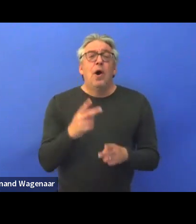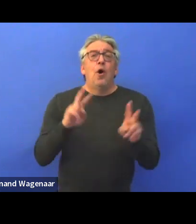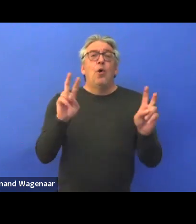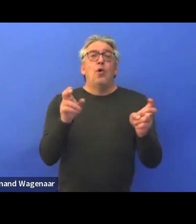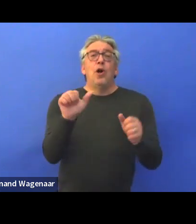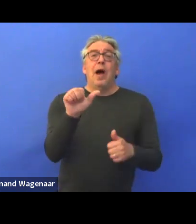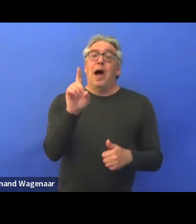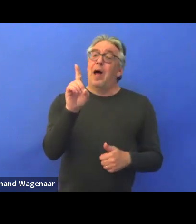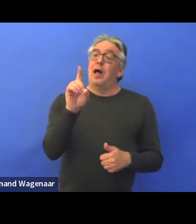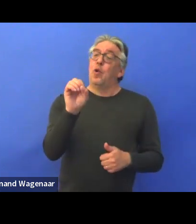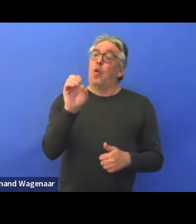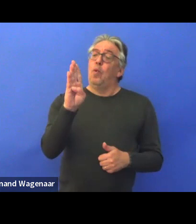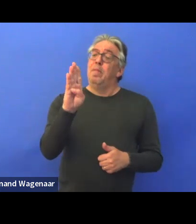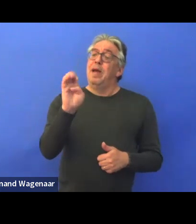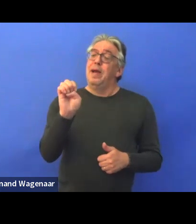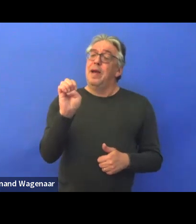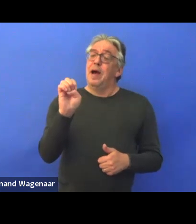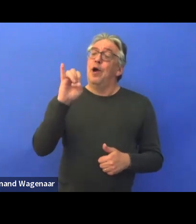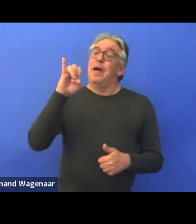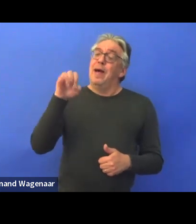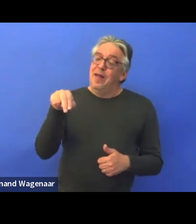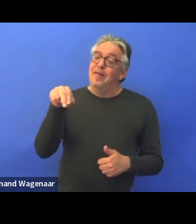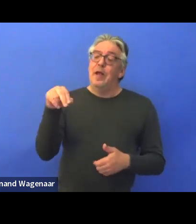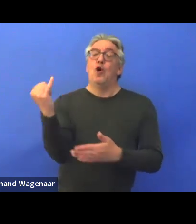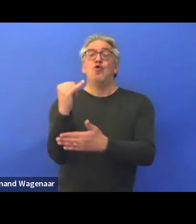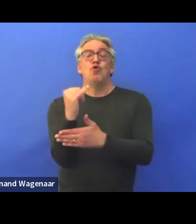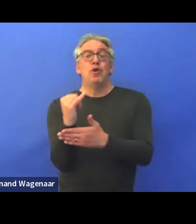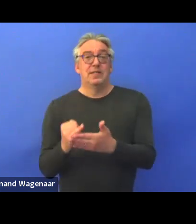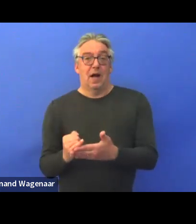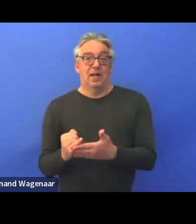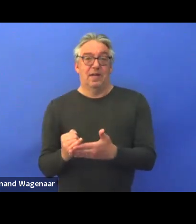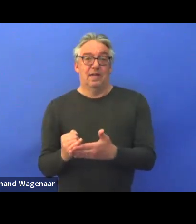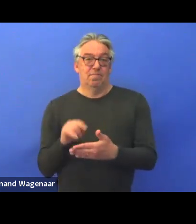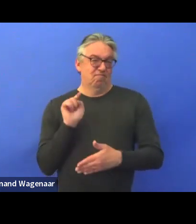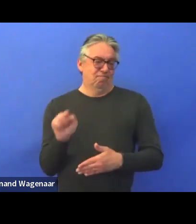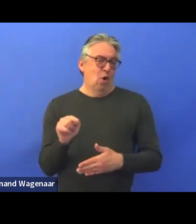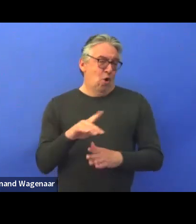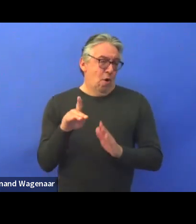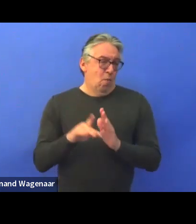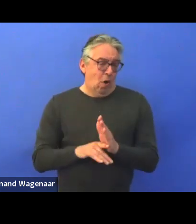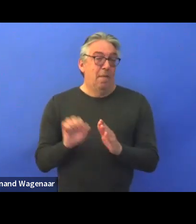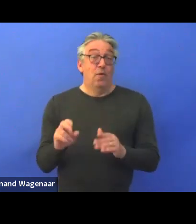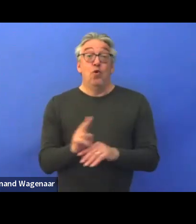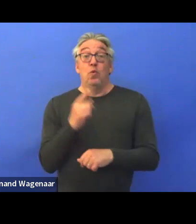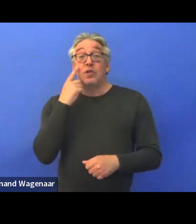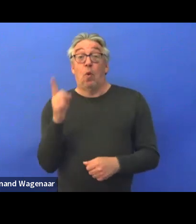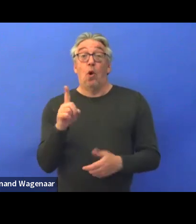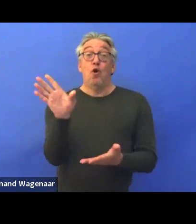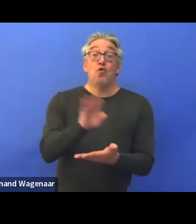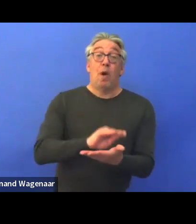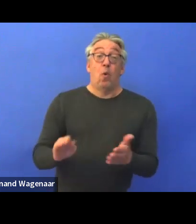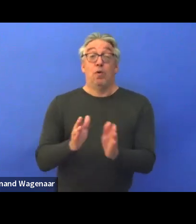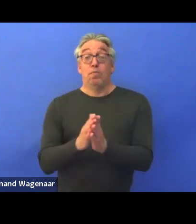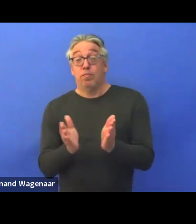Adobe Indesign, and this is used to create ebooks, other publications, brochures and reports and so on. It's a very